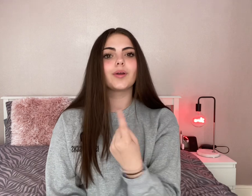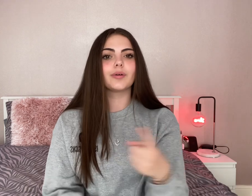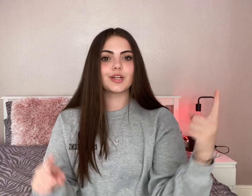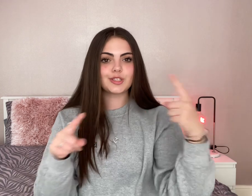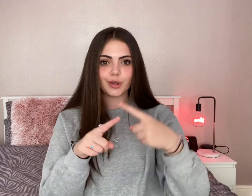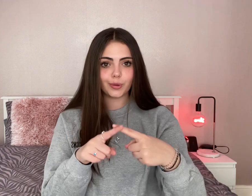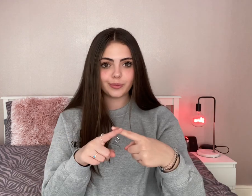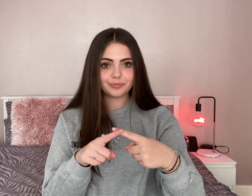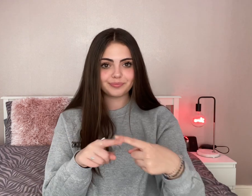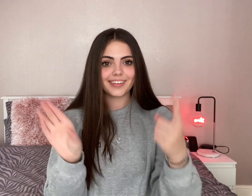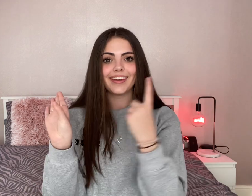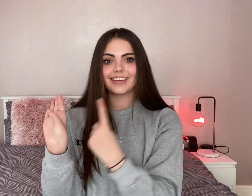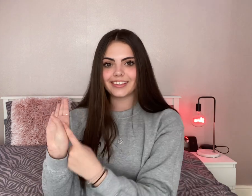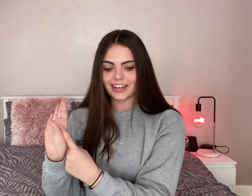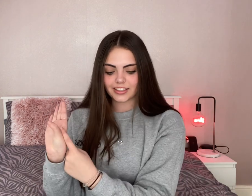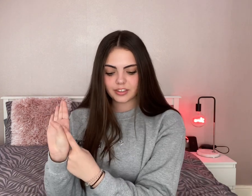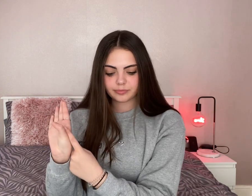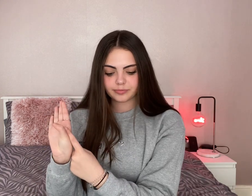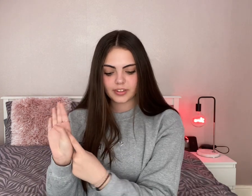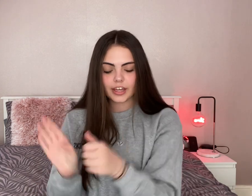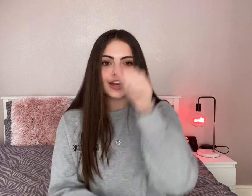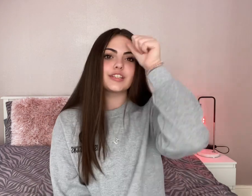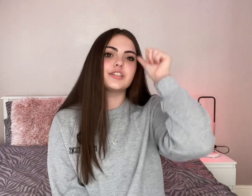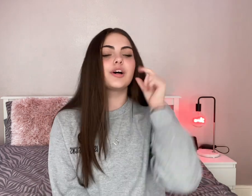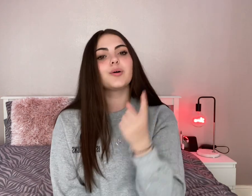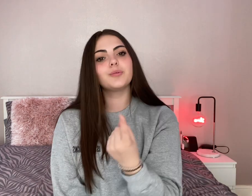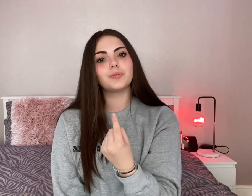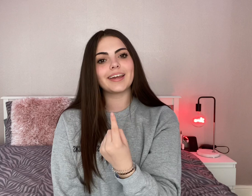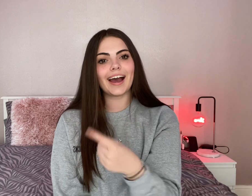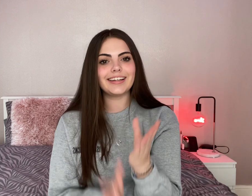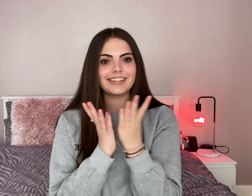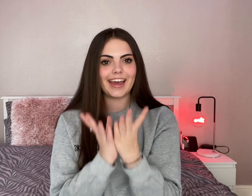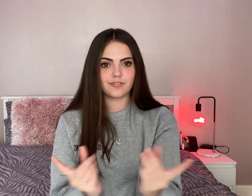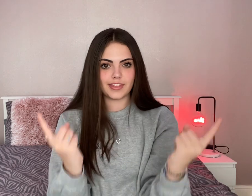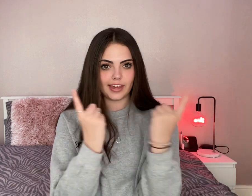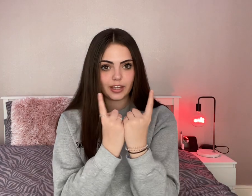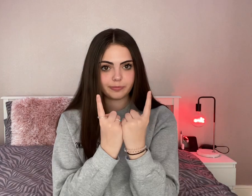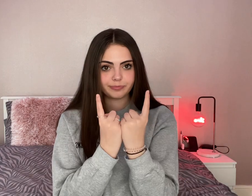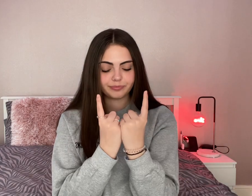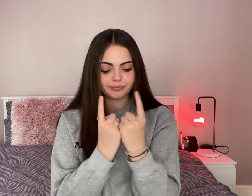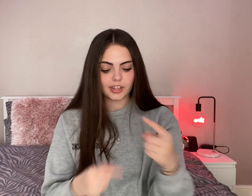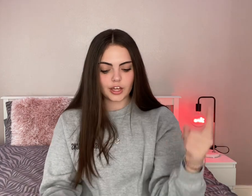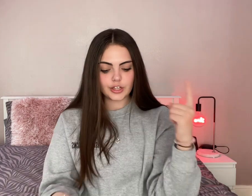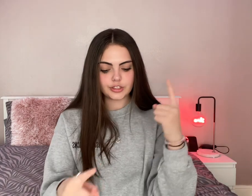were too young to know we had everything.